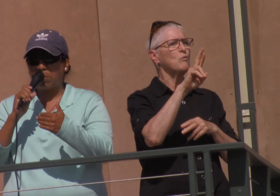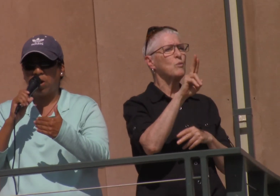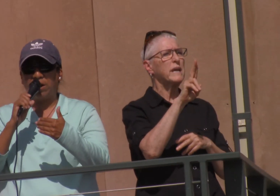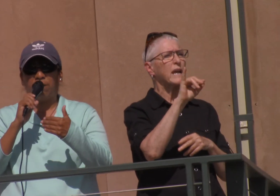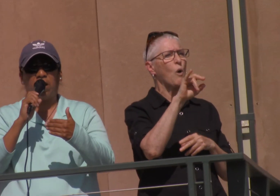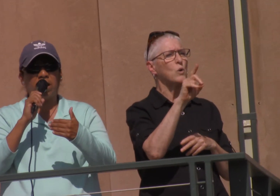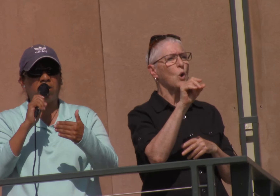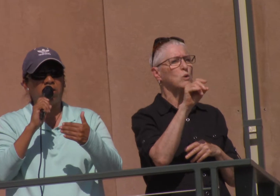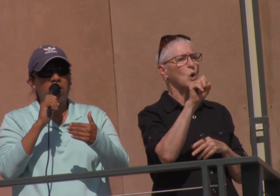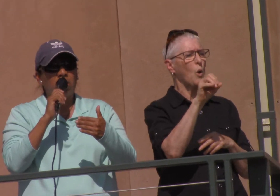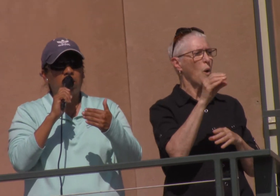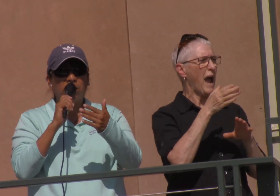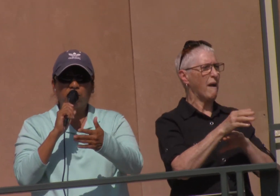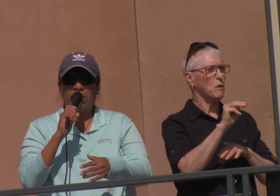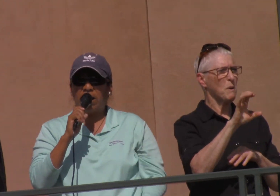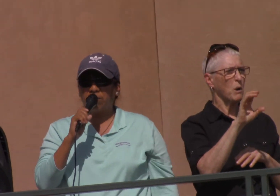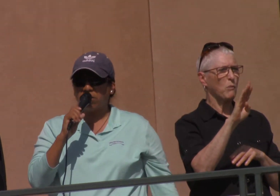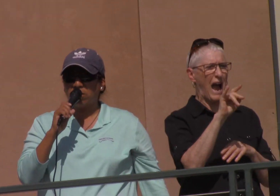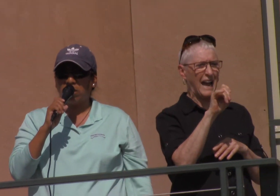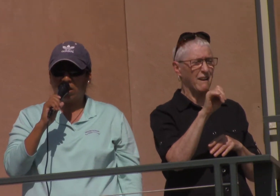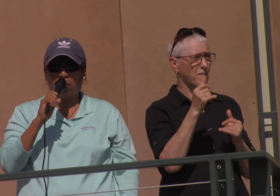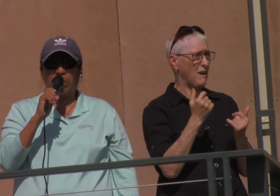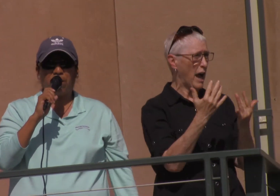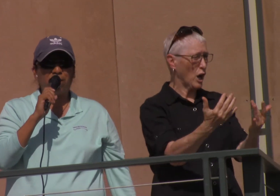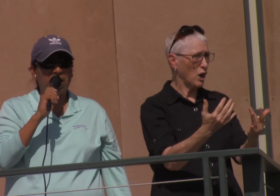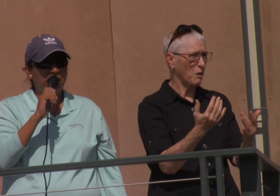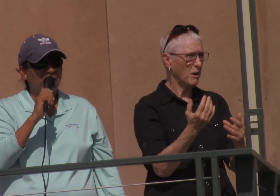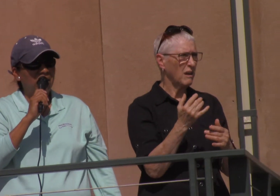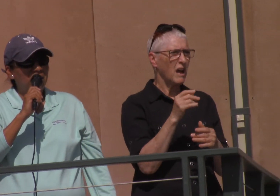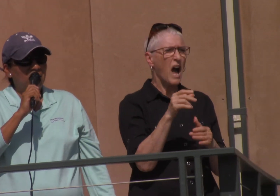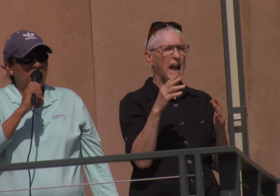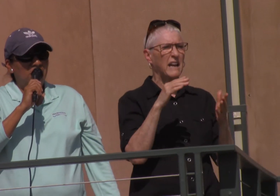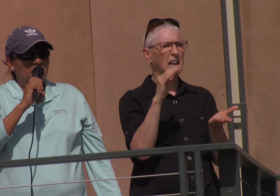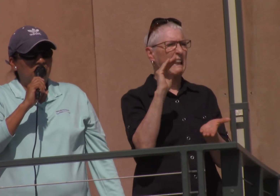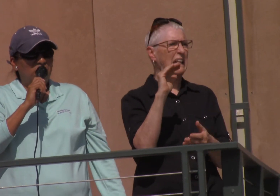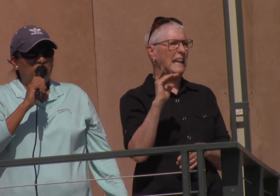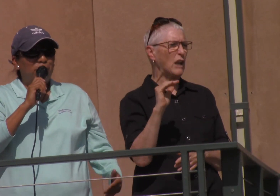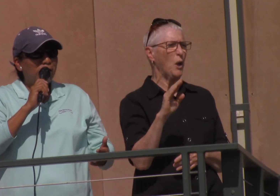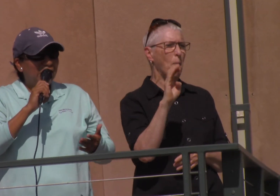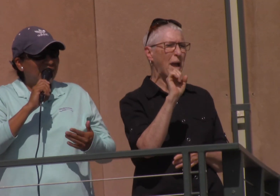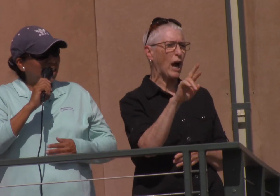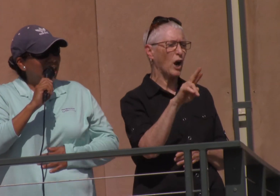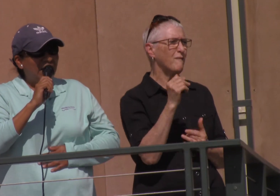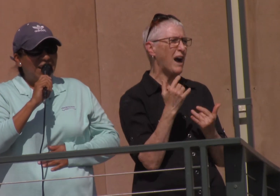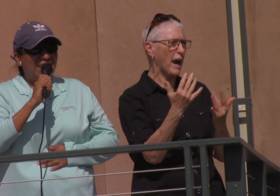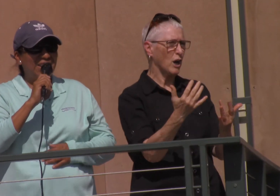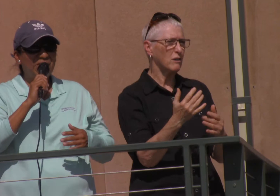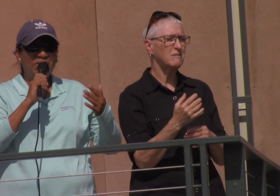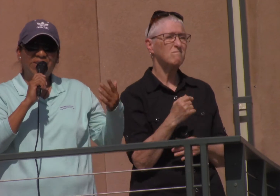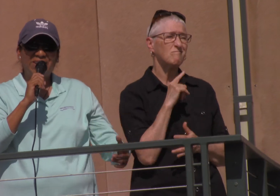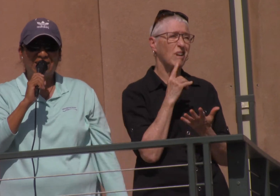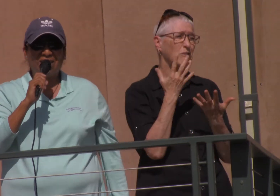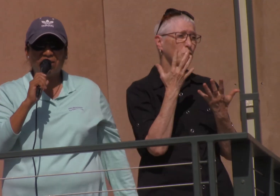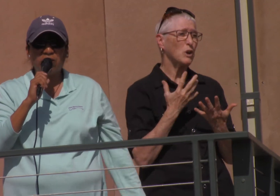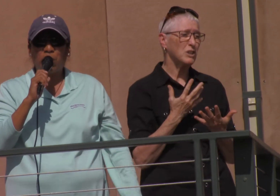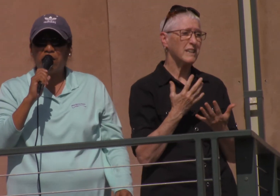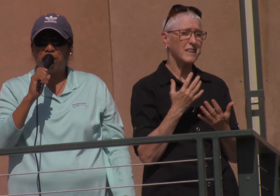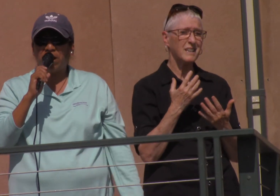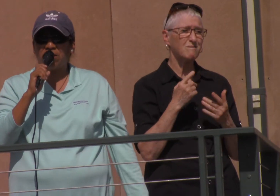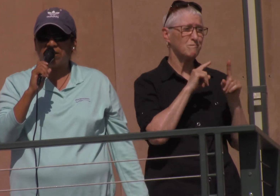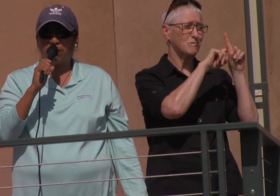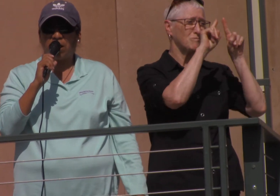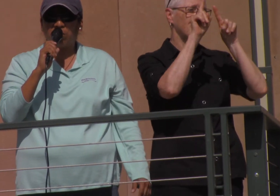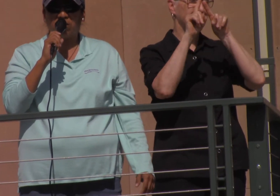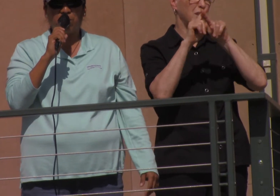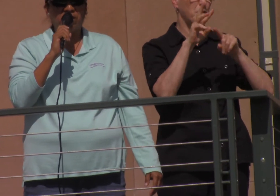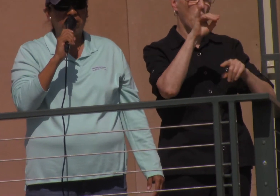the McBride fire, a little bit after the Little Bear fire. So unfortunately, all these